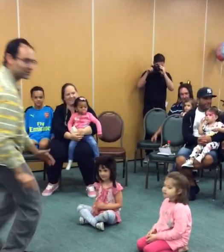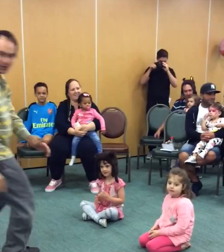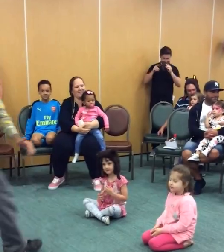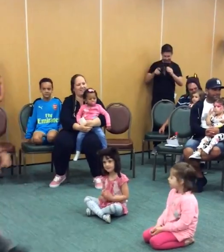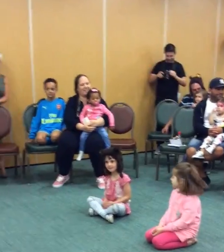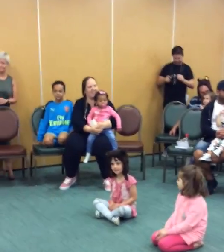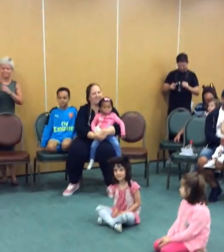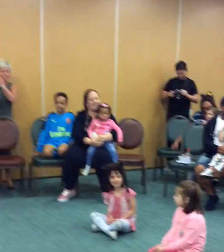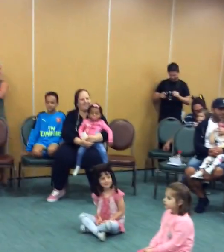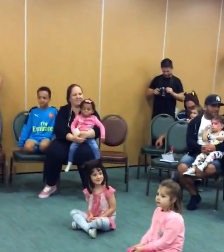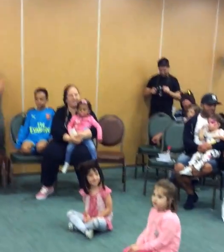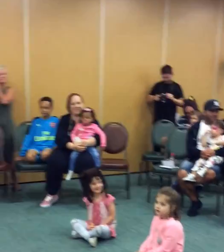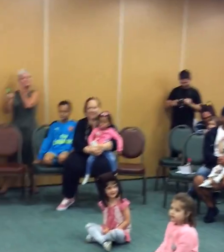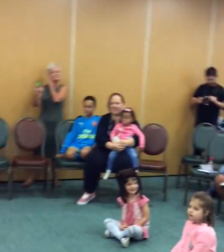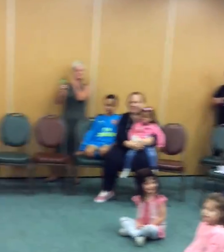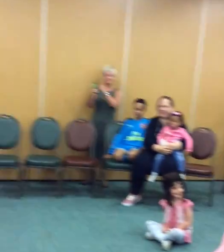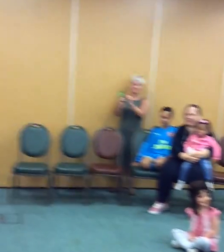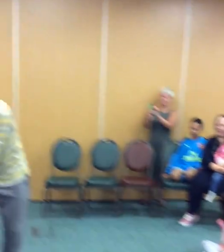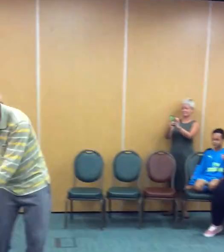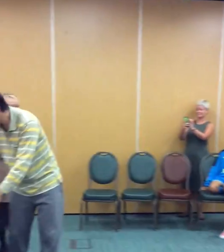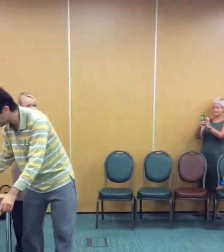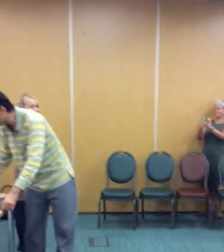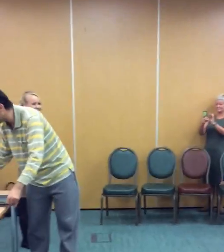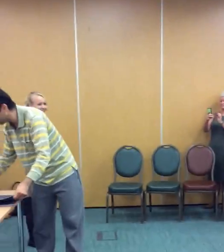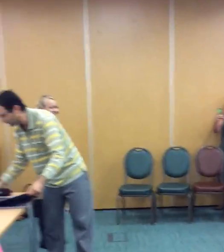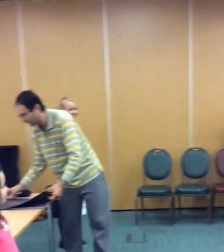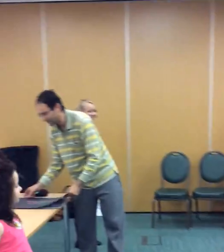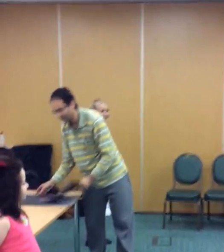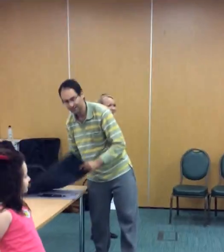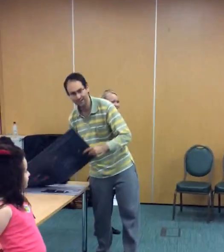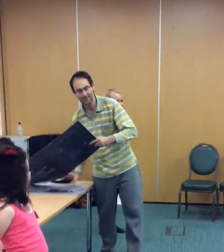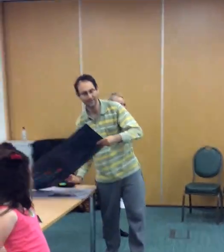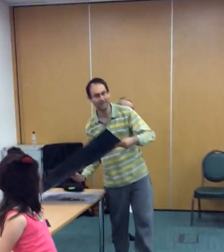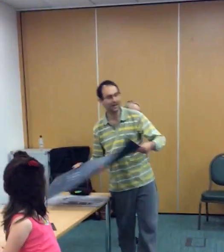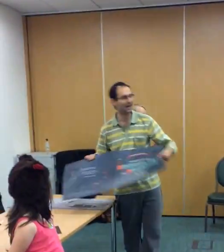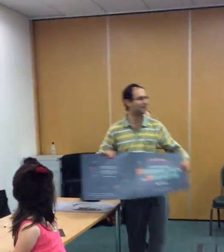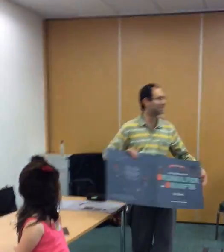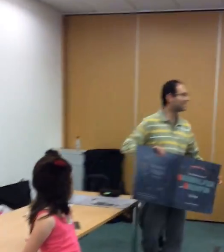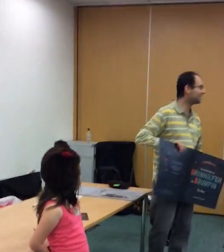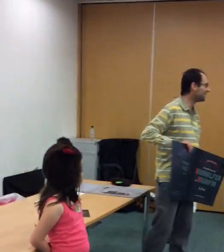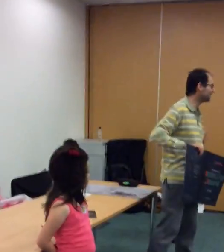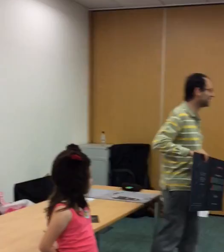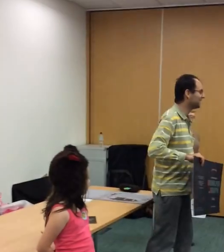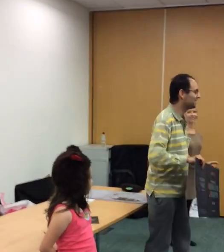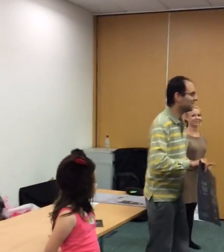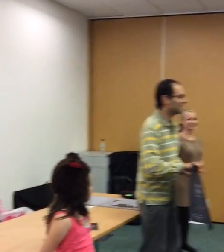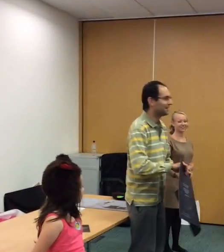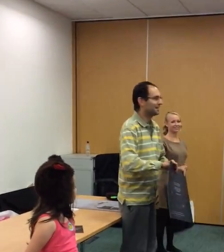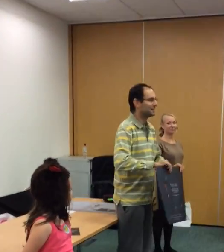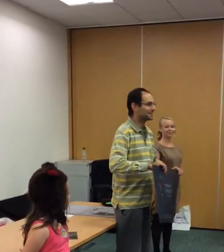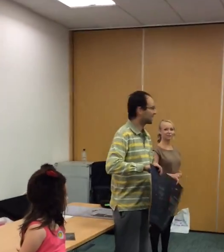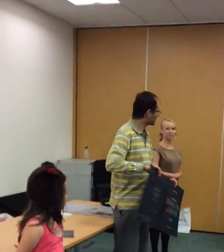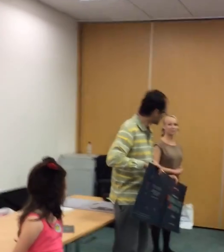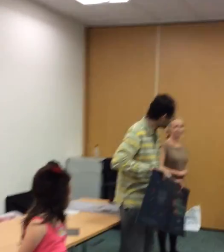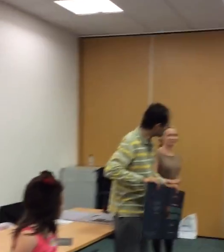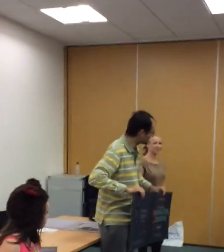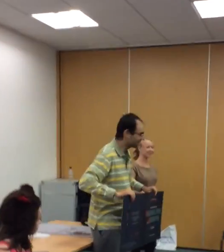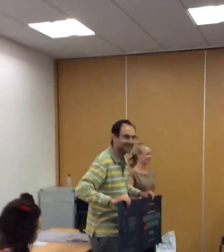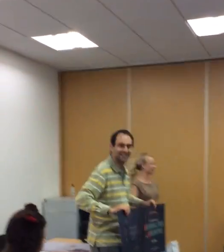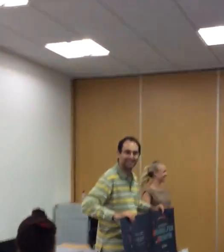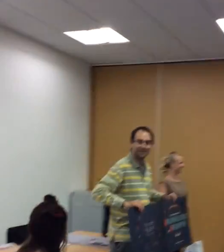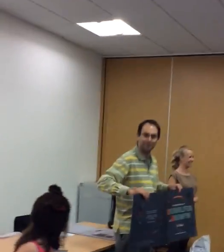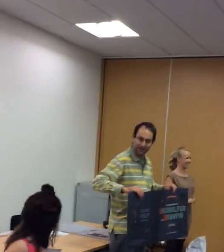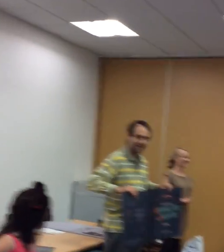we're ready to roll. All right, ladies and gentlemen, Amy and I, together with